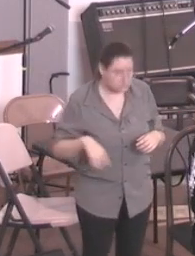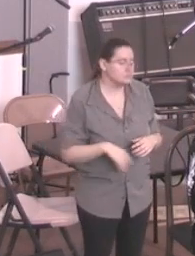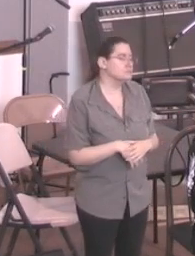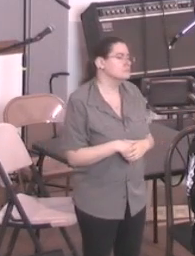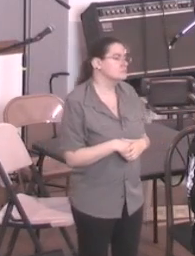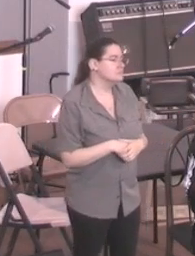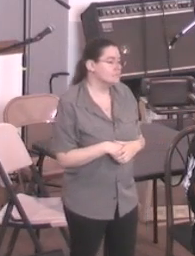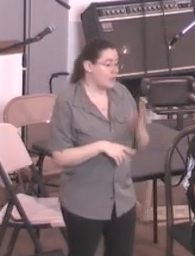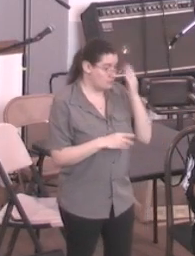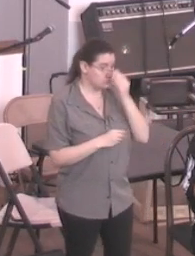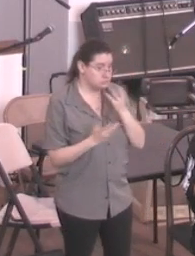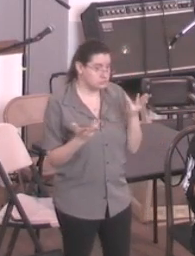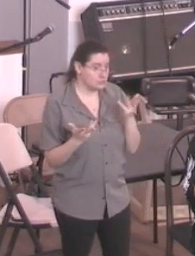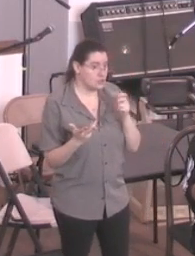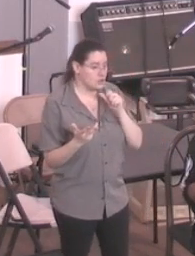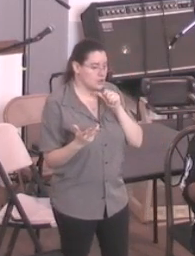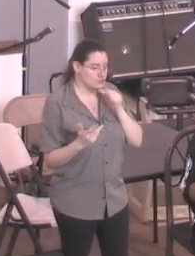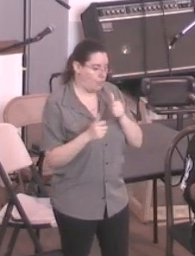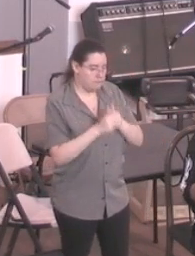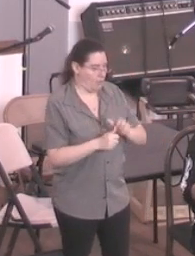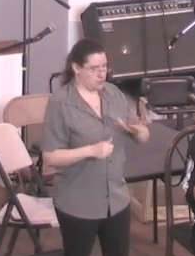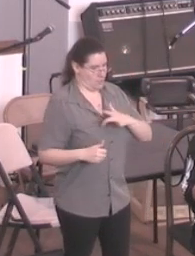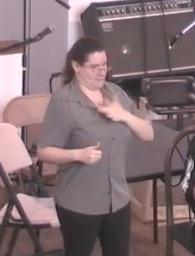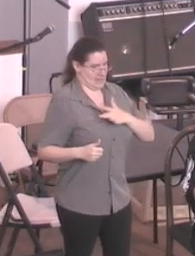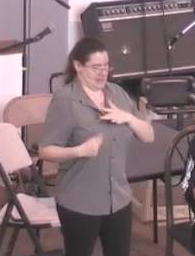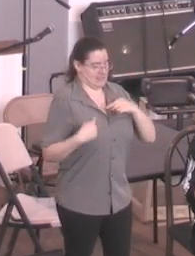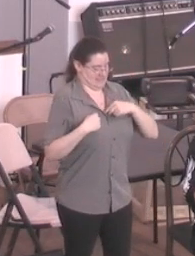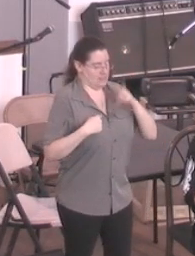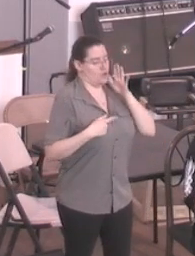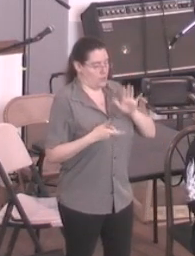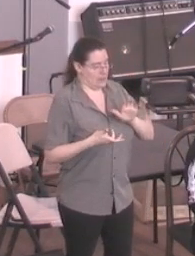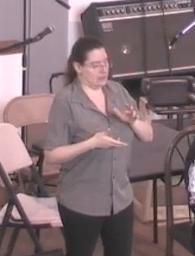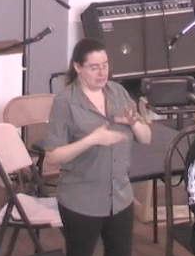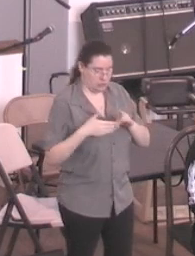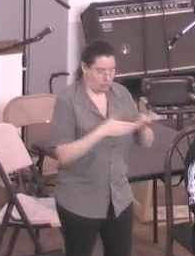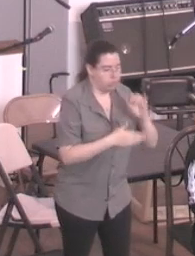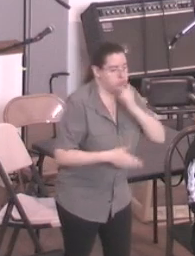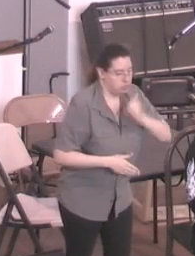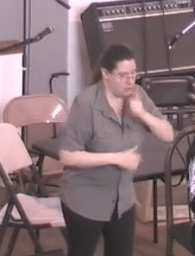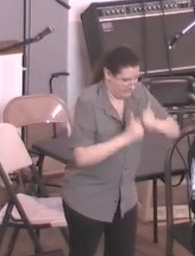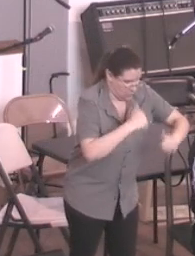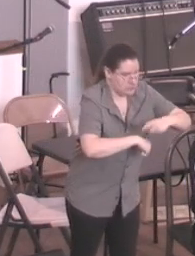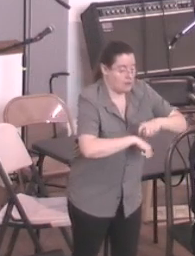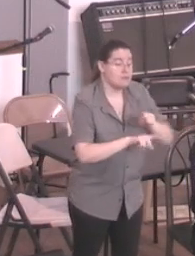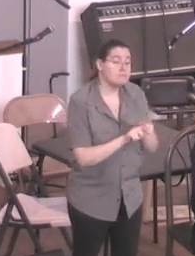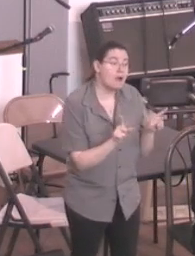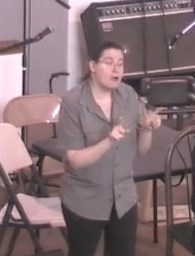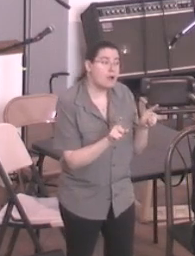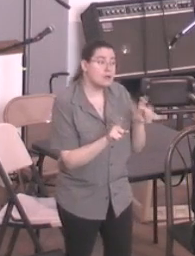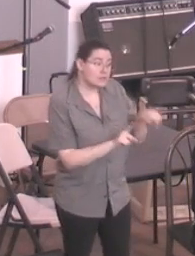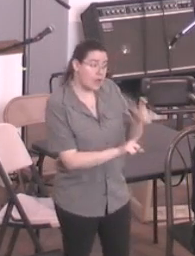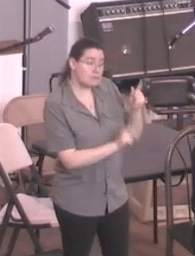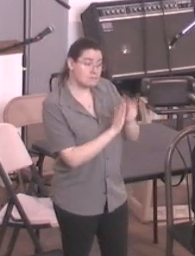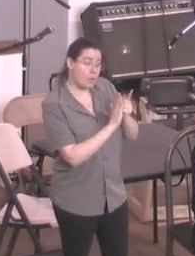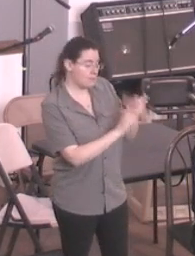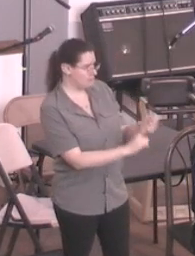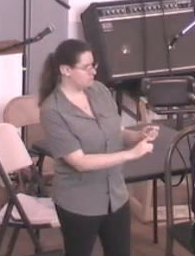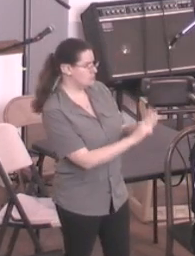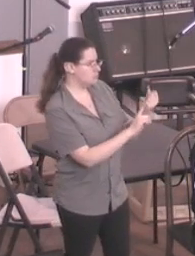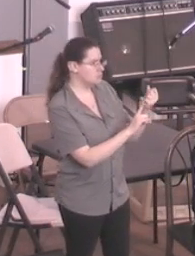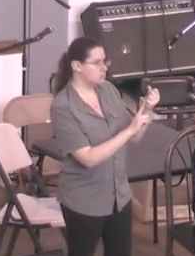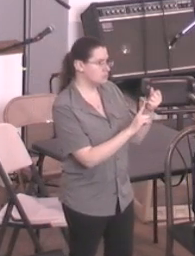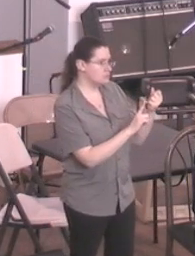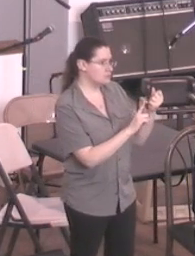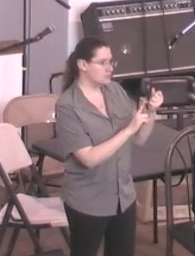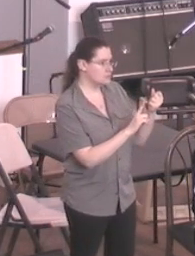And I always tell you, don't go on feelings, because feelings will screw you over every time. But something happened